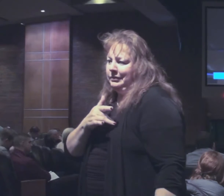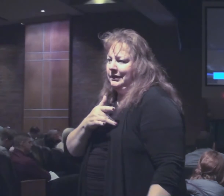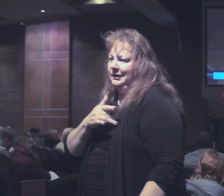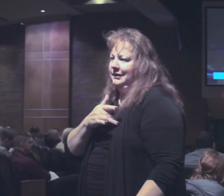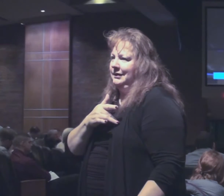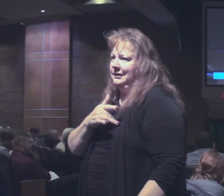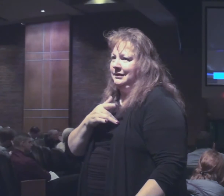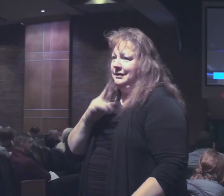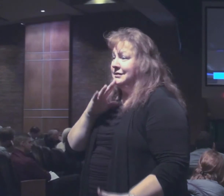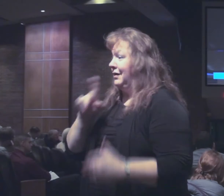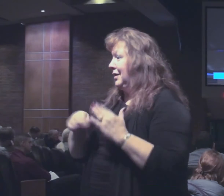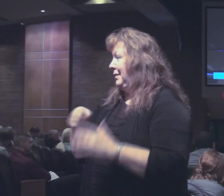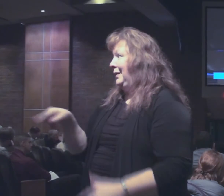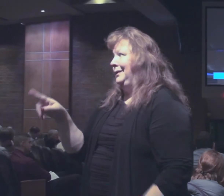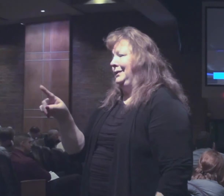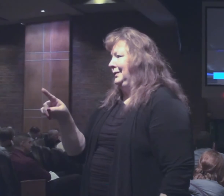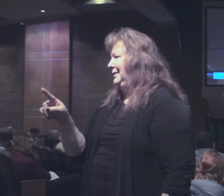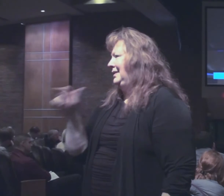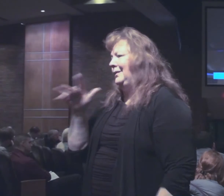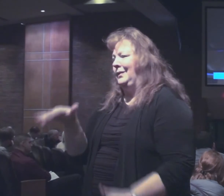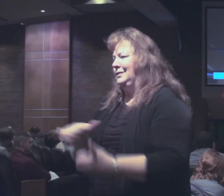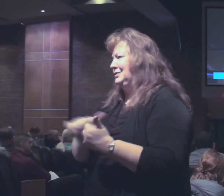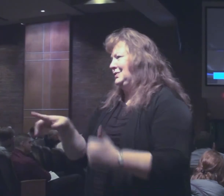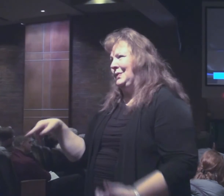the unbeliever.